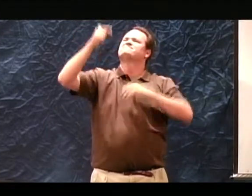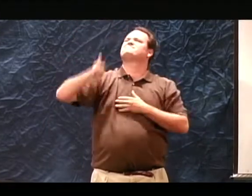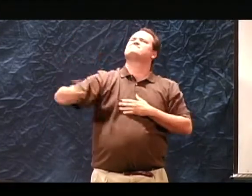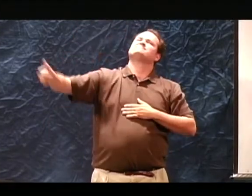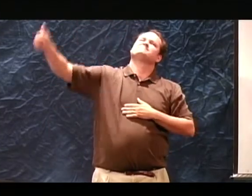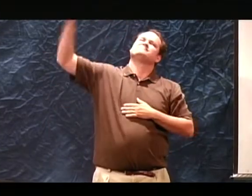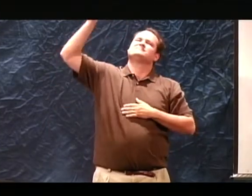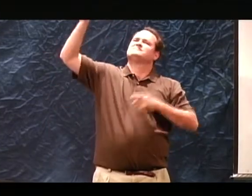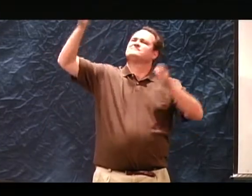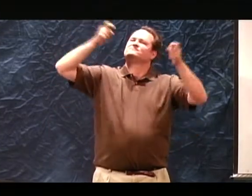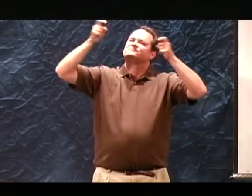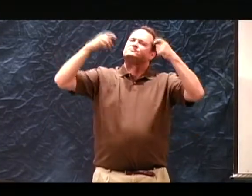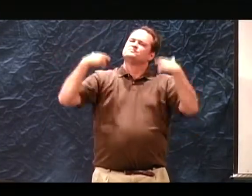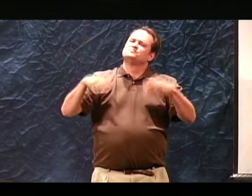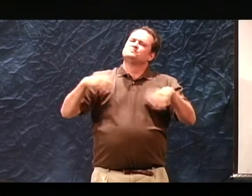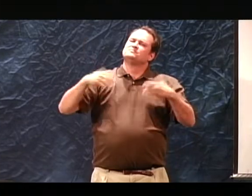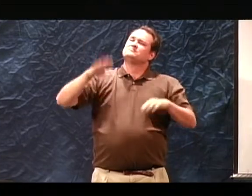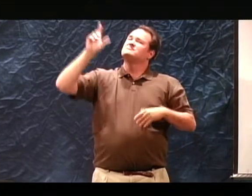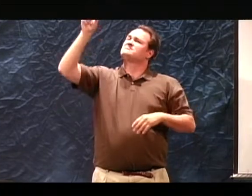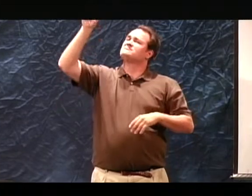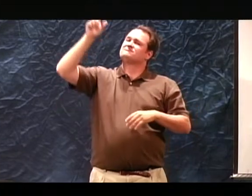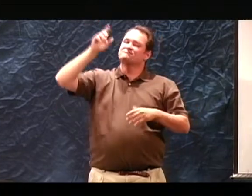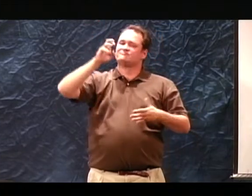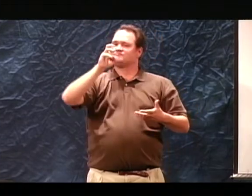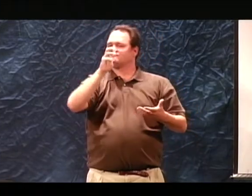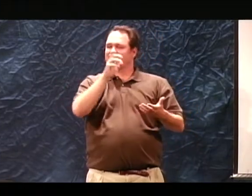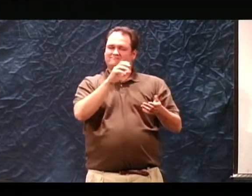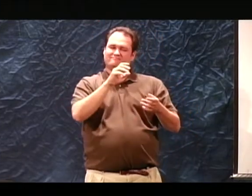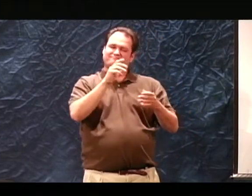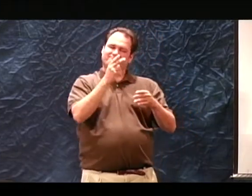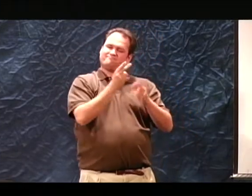father a ruler